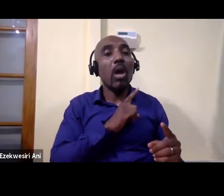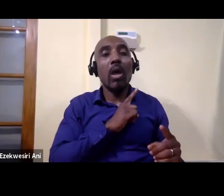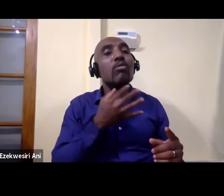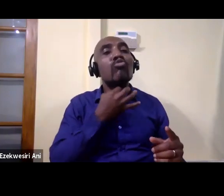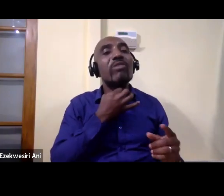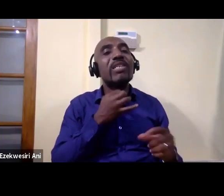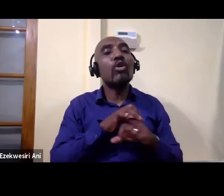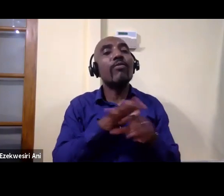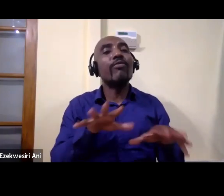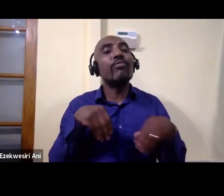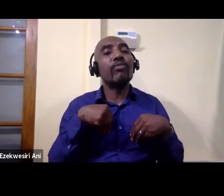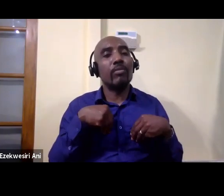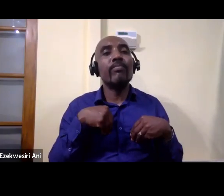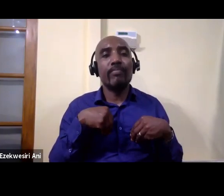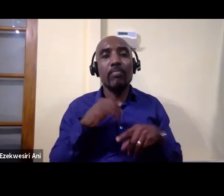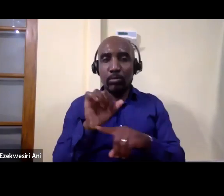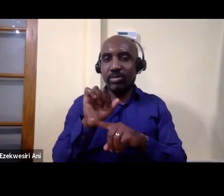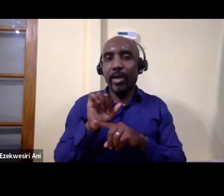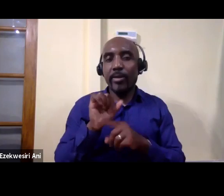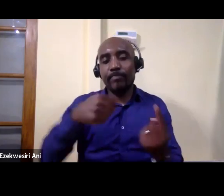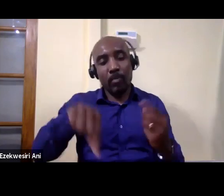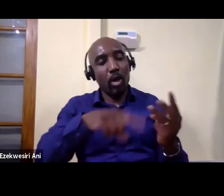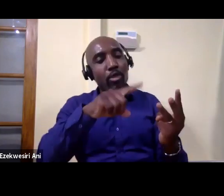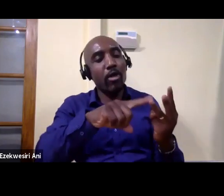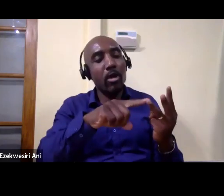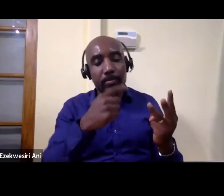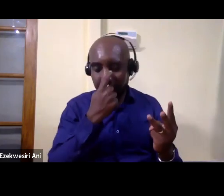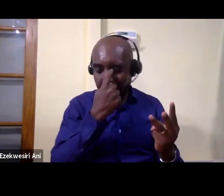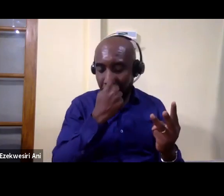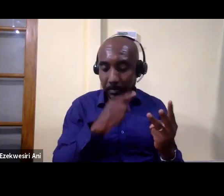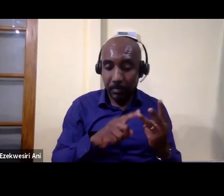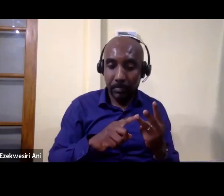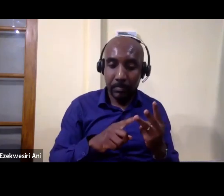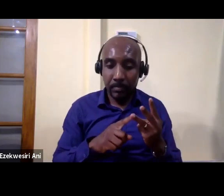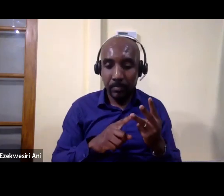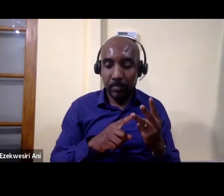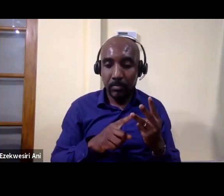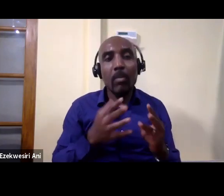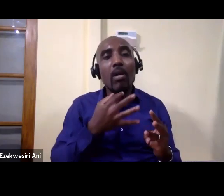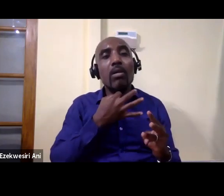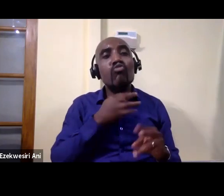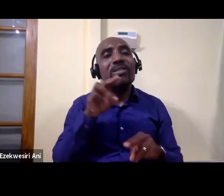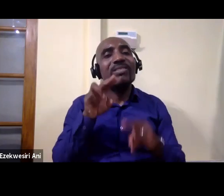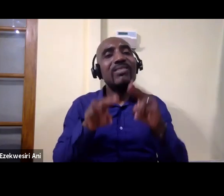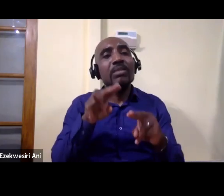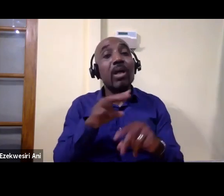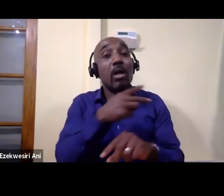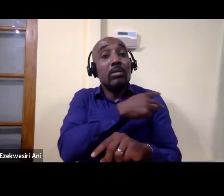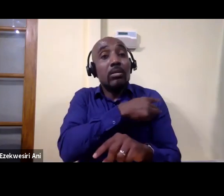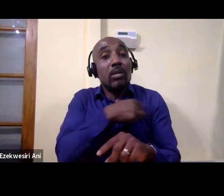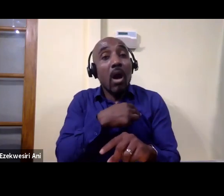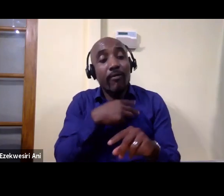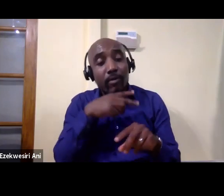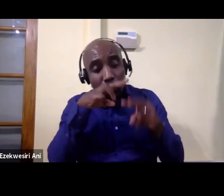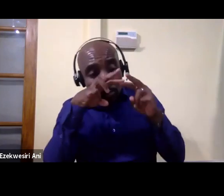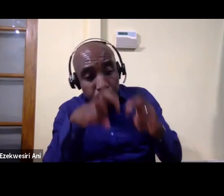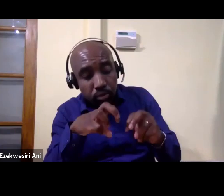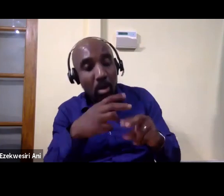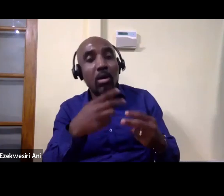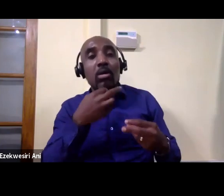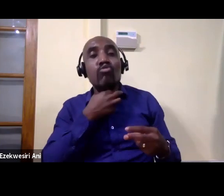to infection. And the last point I would make is that we need a strong risk assessment for all staff before they go back to work. We know